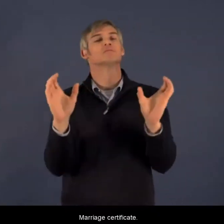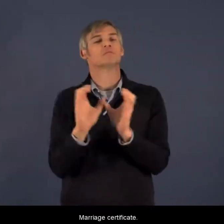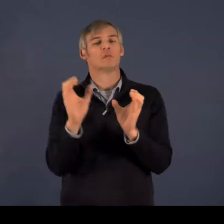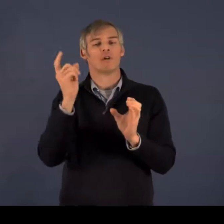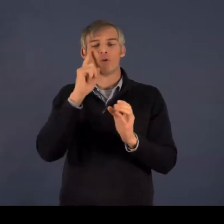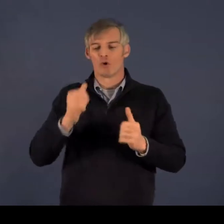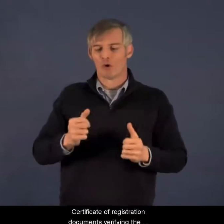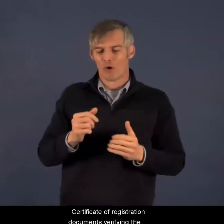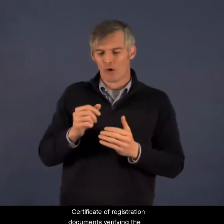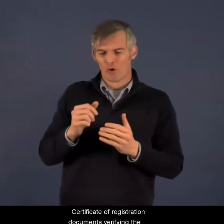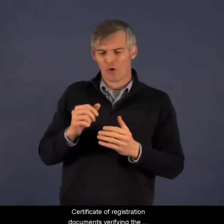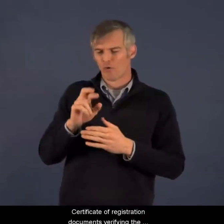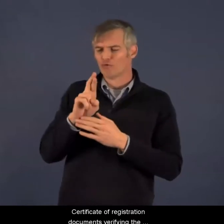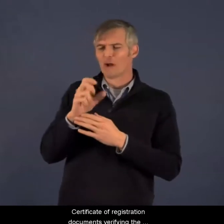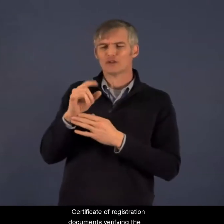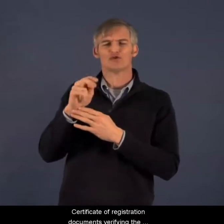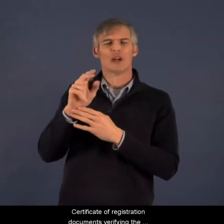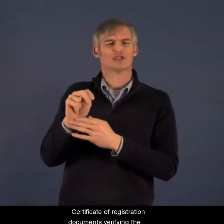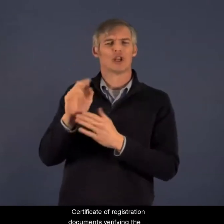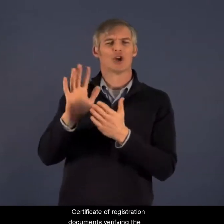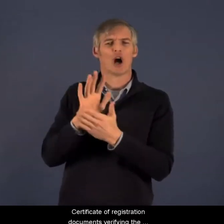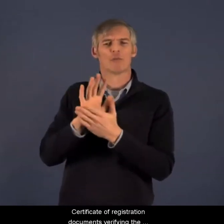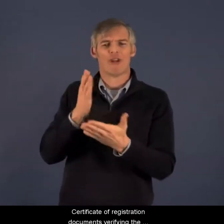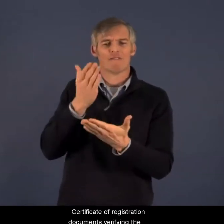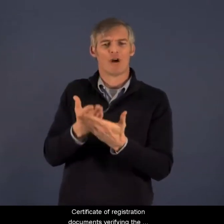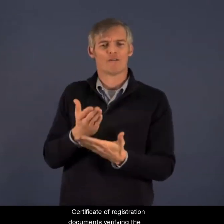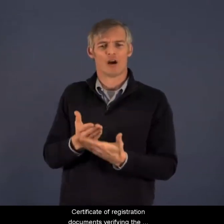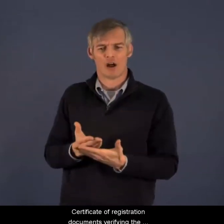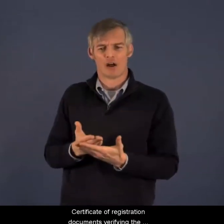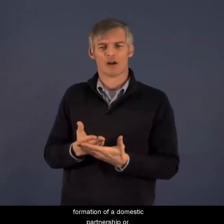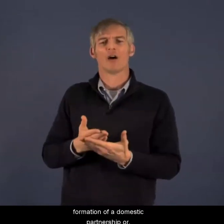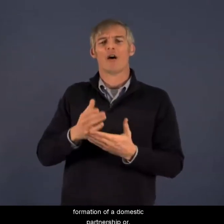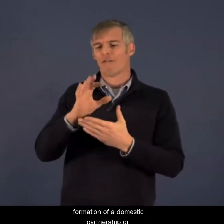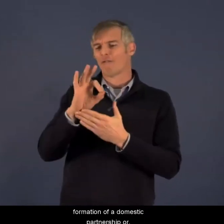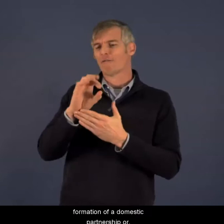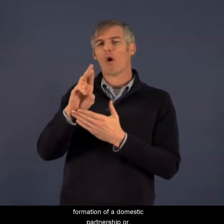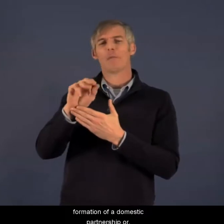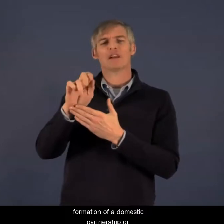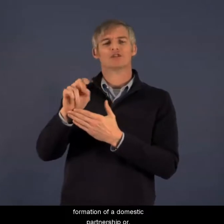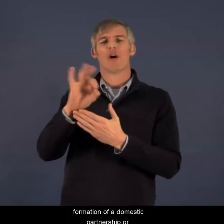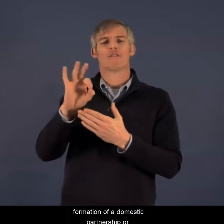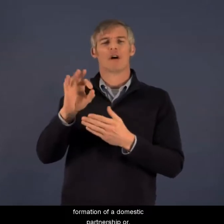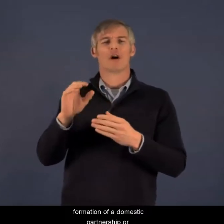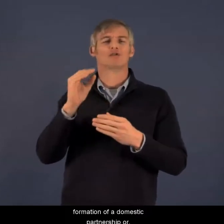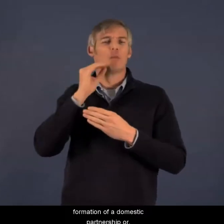certificate, certificate of registration document verifying the formation of a domestic partnership or